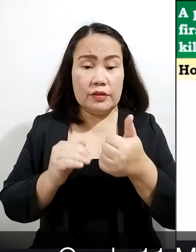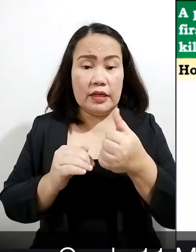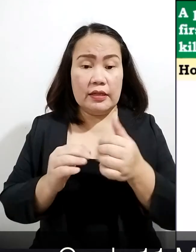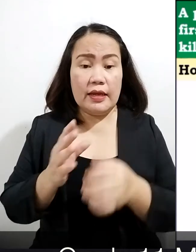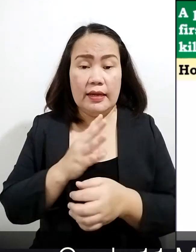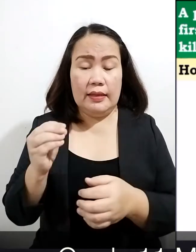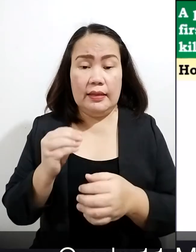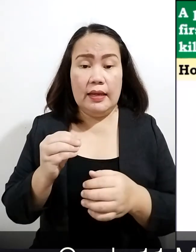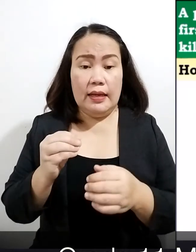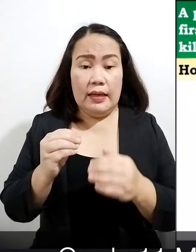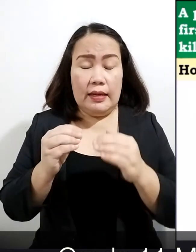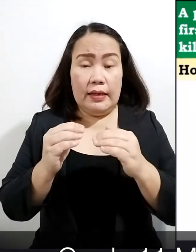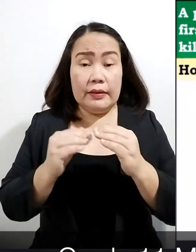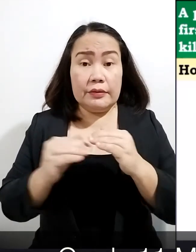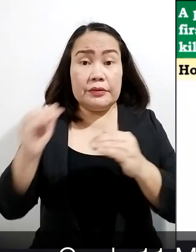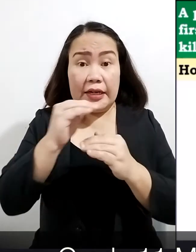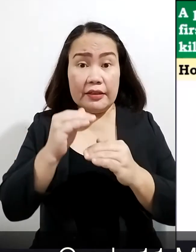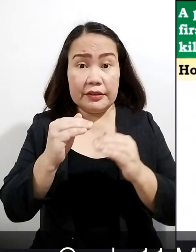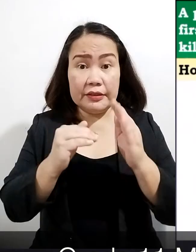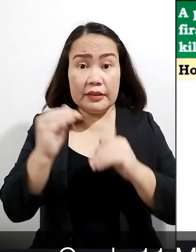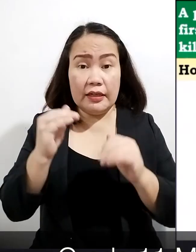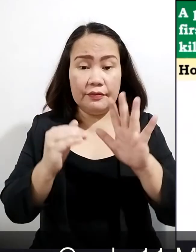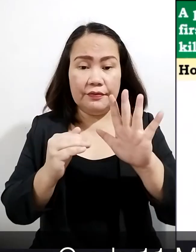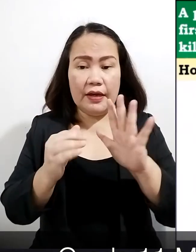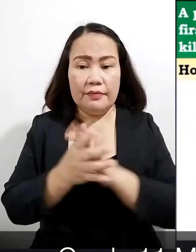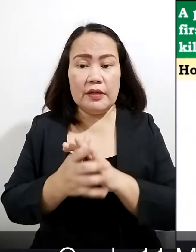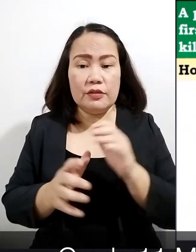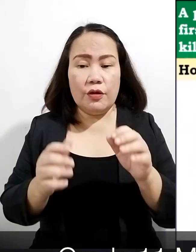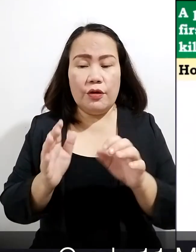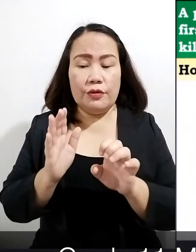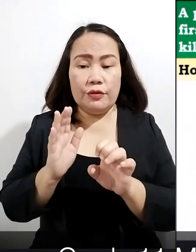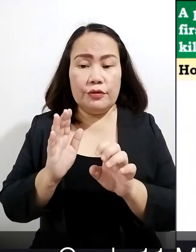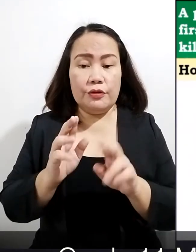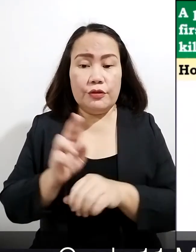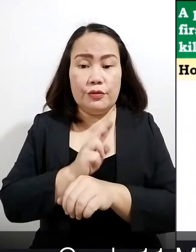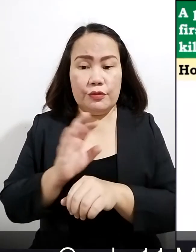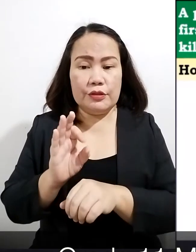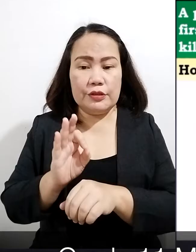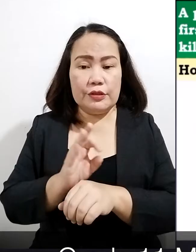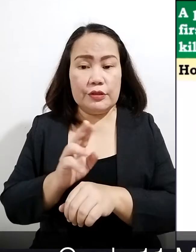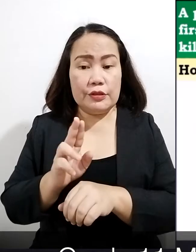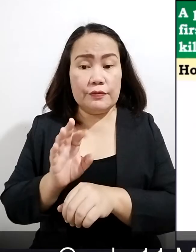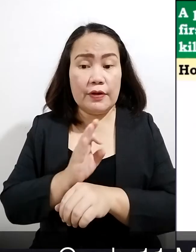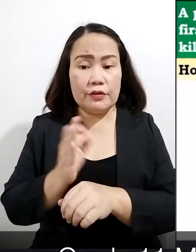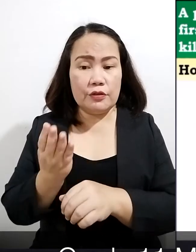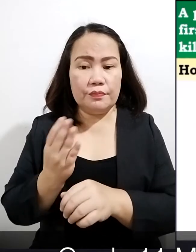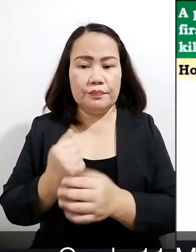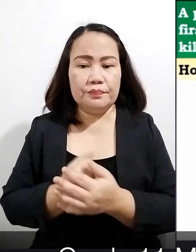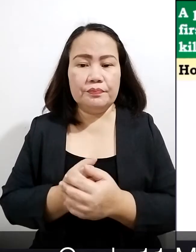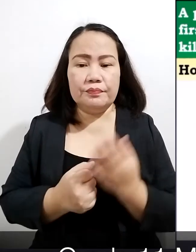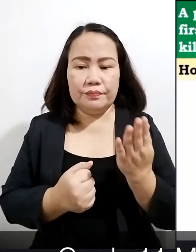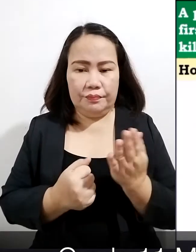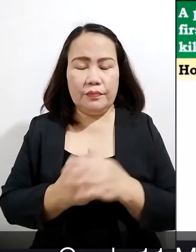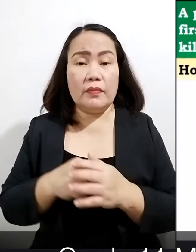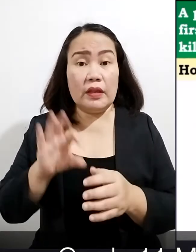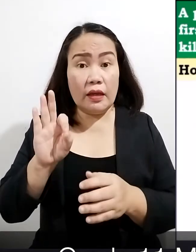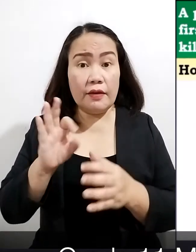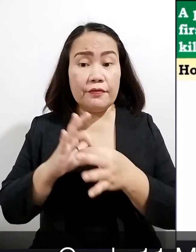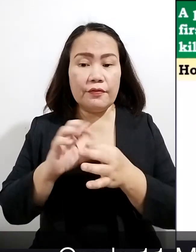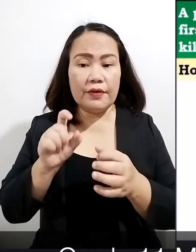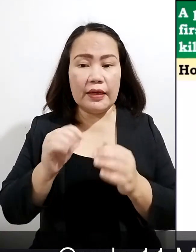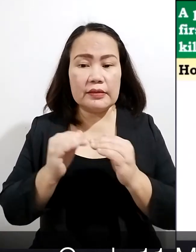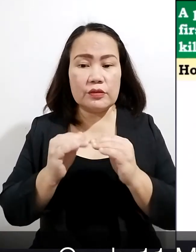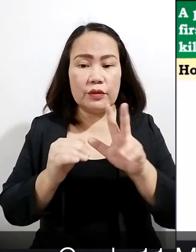than 5. Ibig sabihin, ang gagamitin nating function ay f of x equals 30 plus 5 times the greatest integer